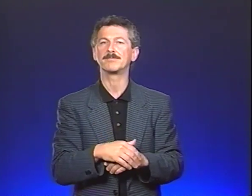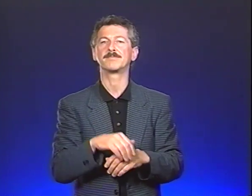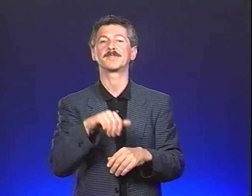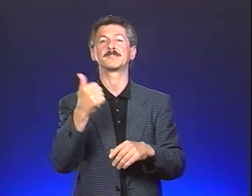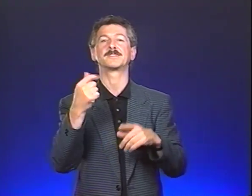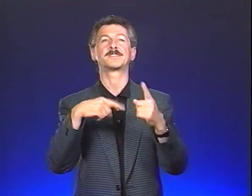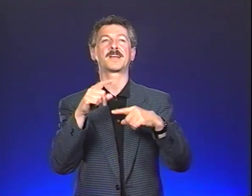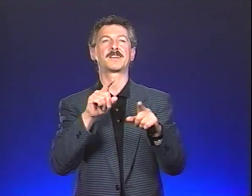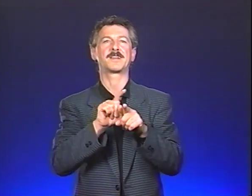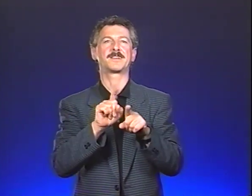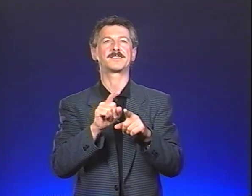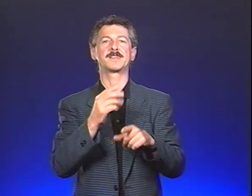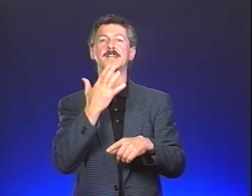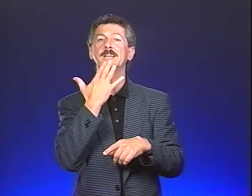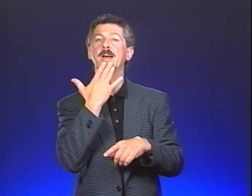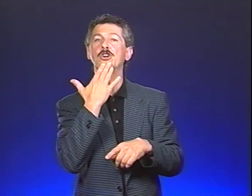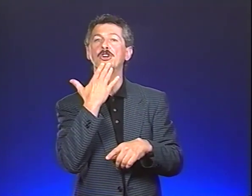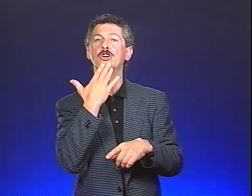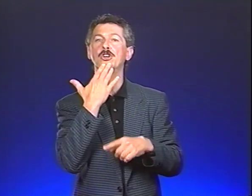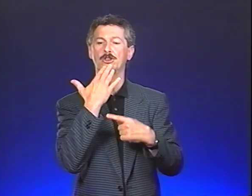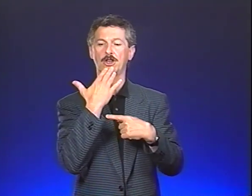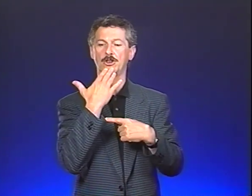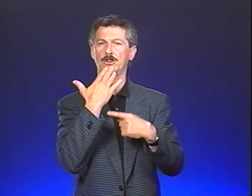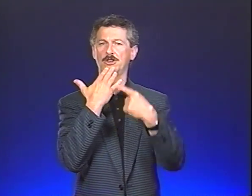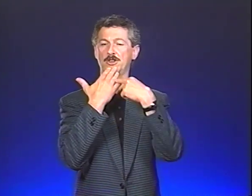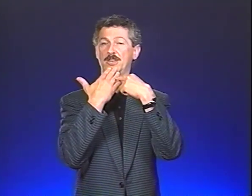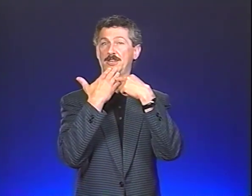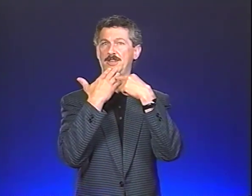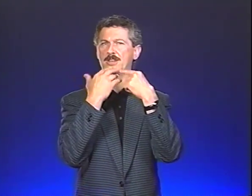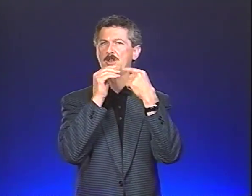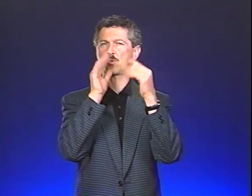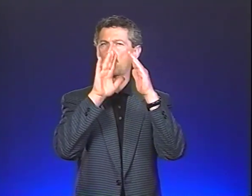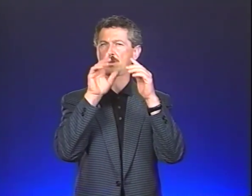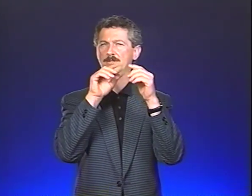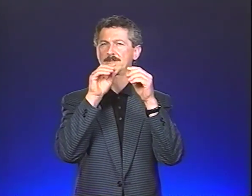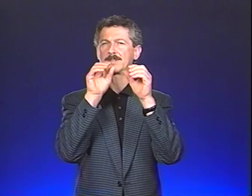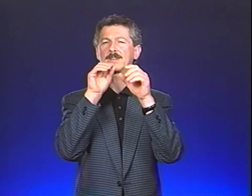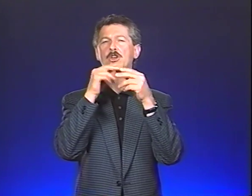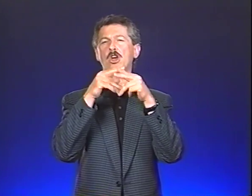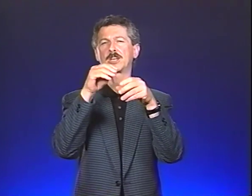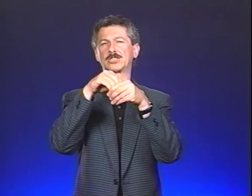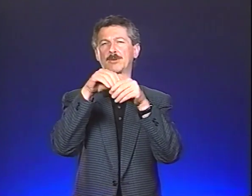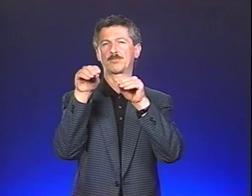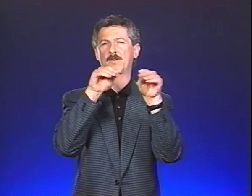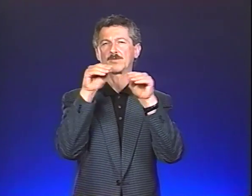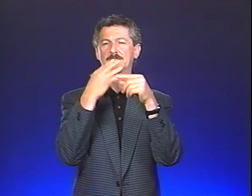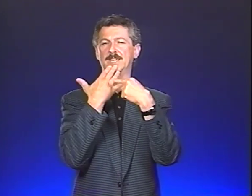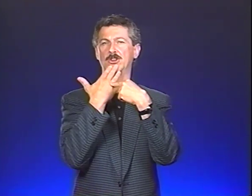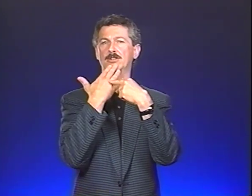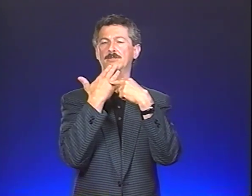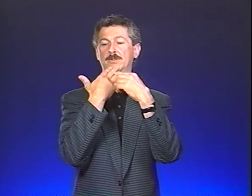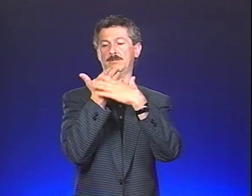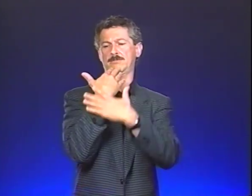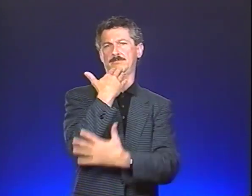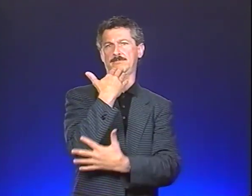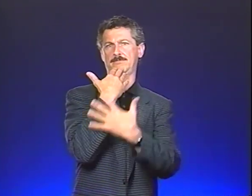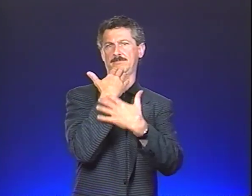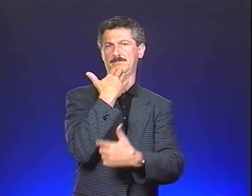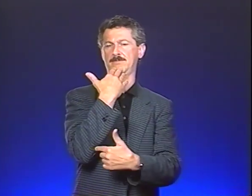very specific way of noting this sign. The sign for color has no movement. Although the fingers wiggle, this is termed